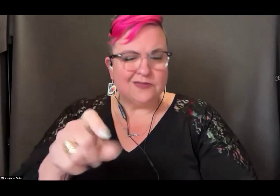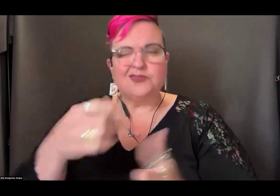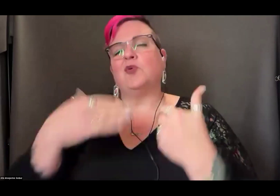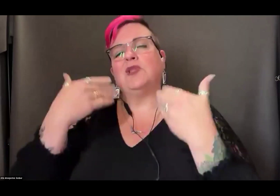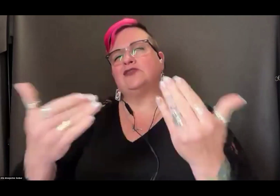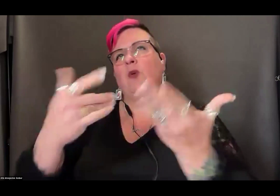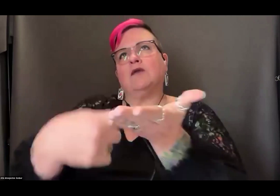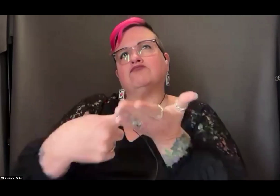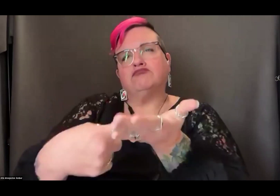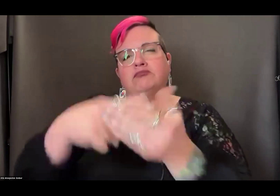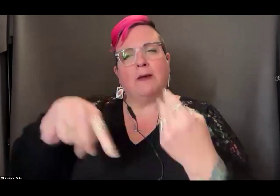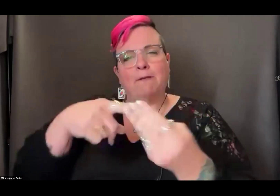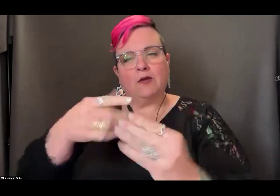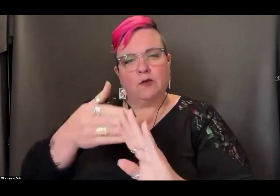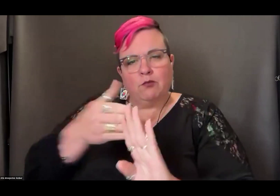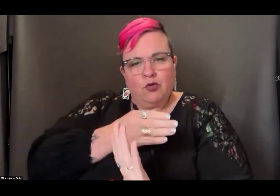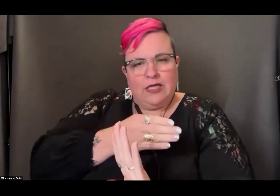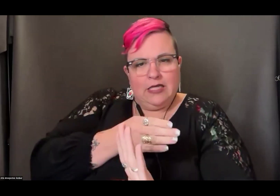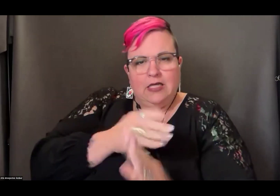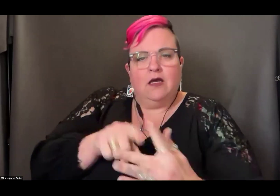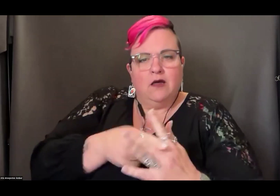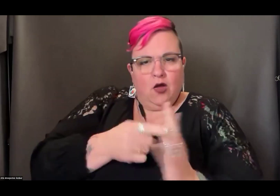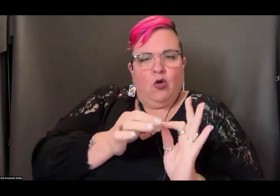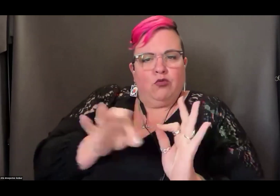about the pre-prompt.